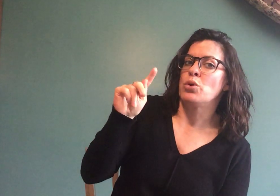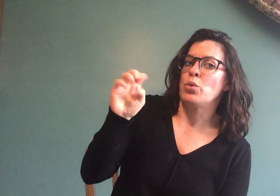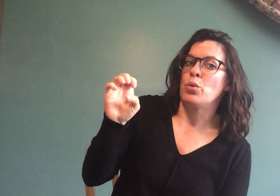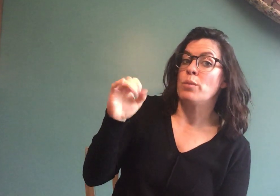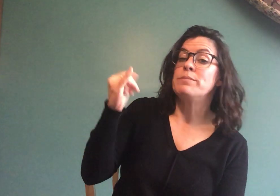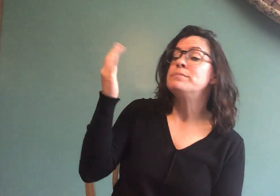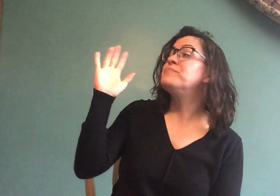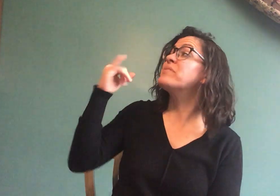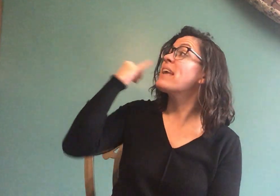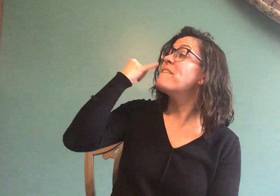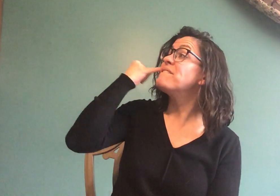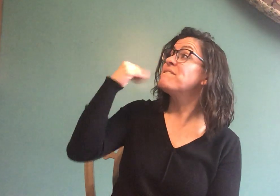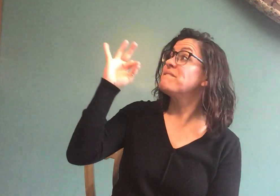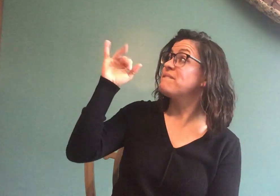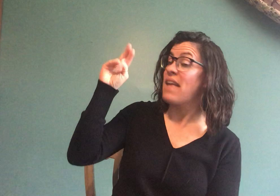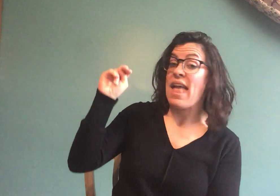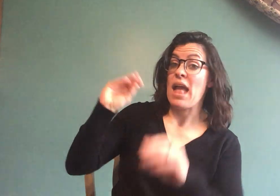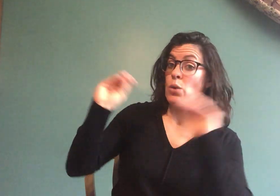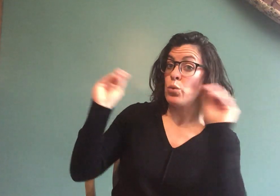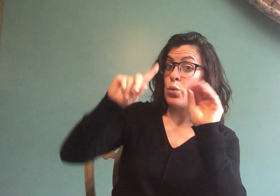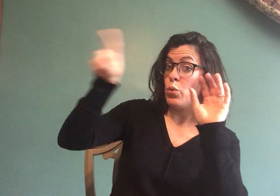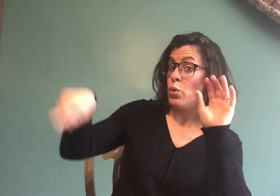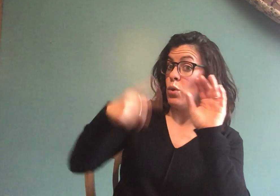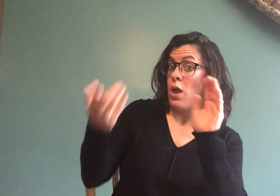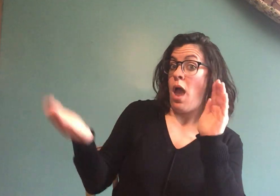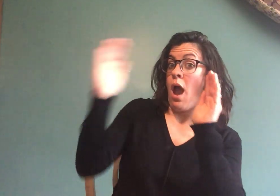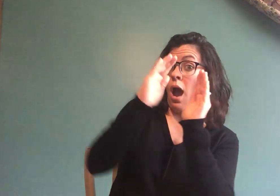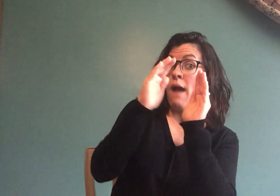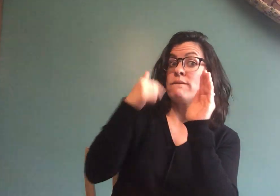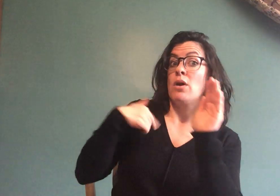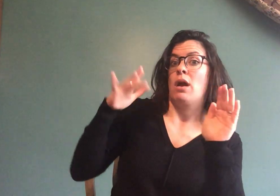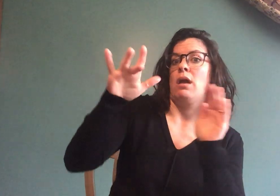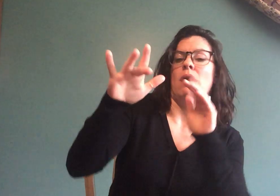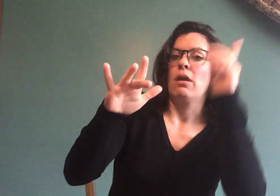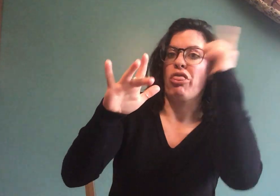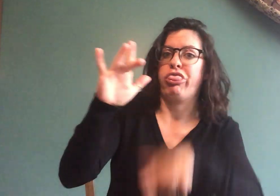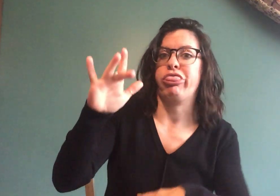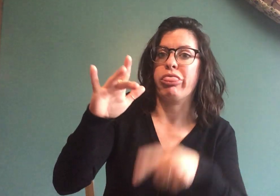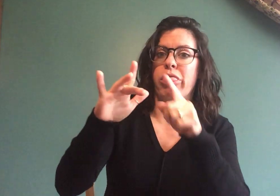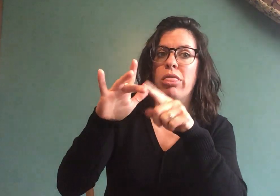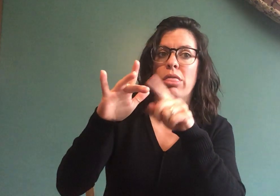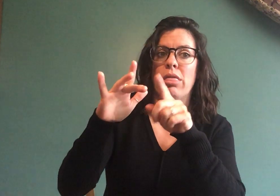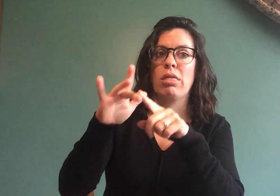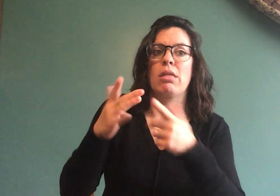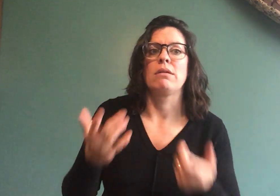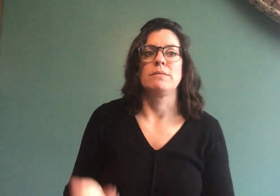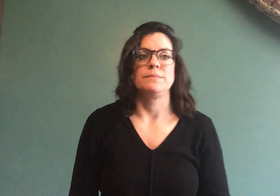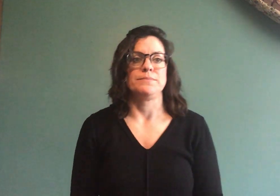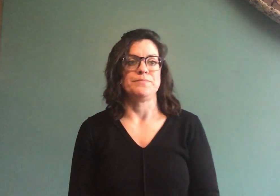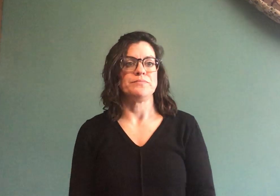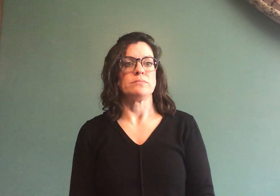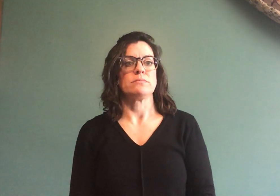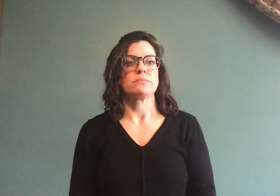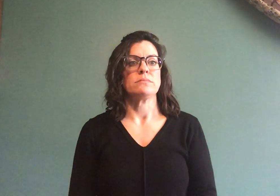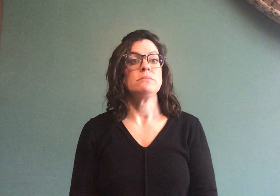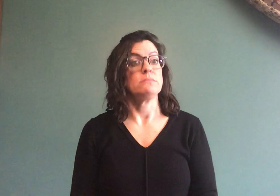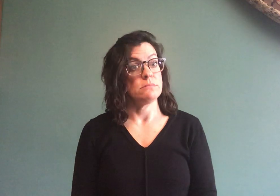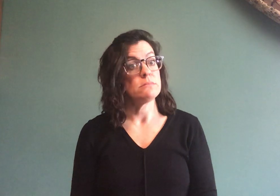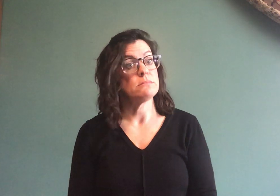what's going to happen? You're going to lose a couple fingers, are you not? Yeah. Yeah, you are. Okay. So there's a simple machine